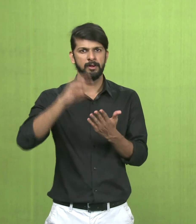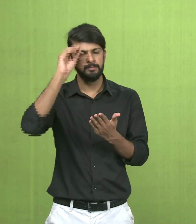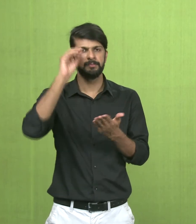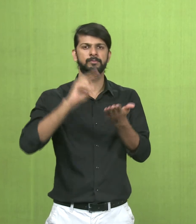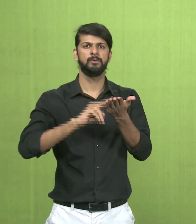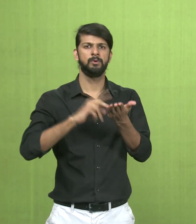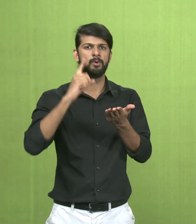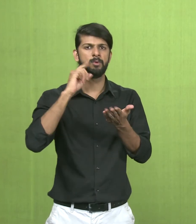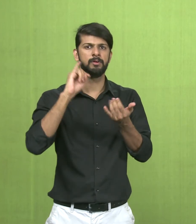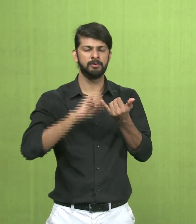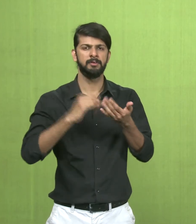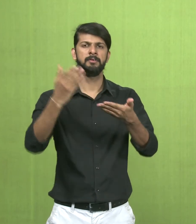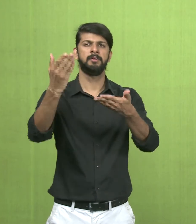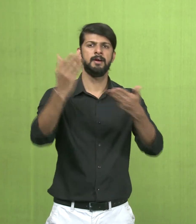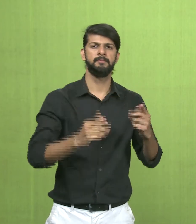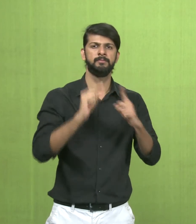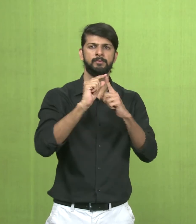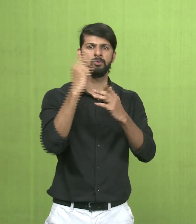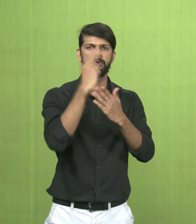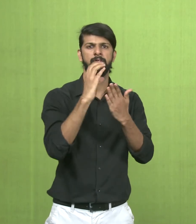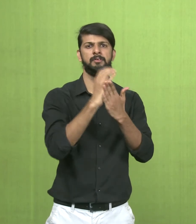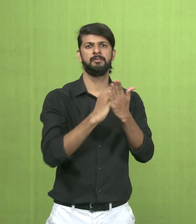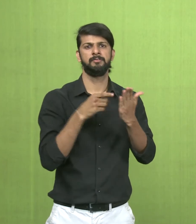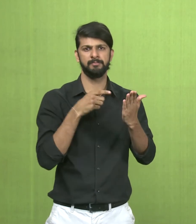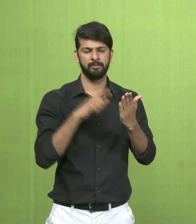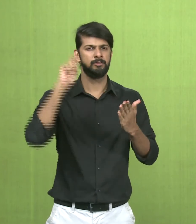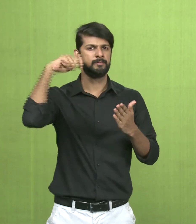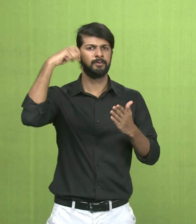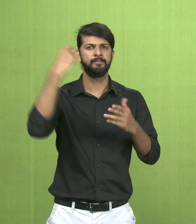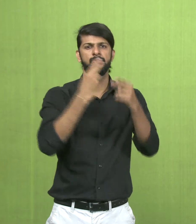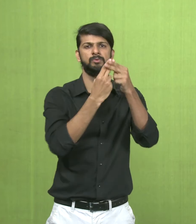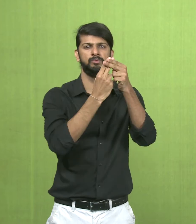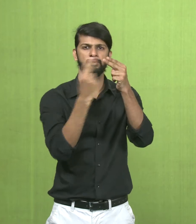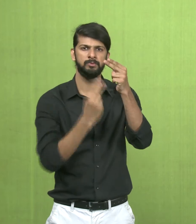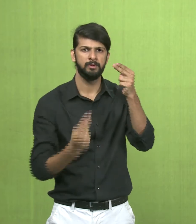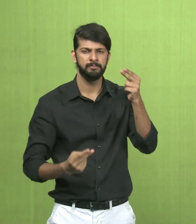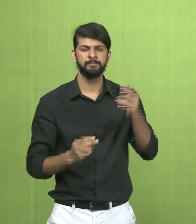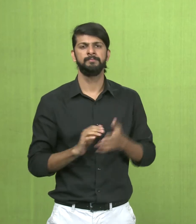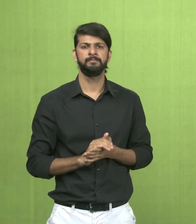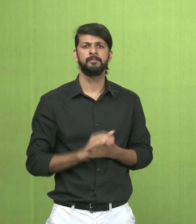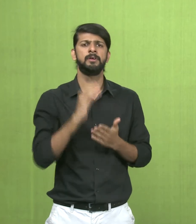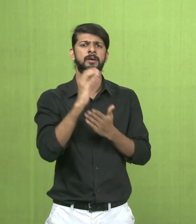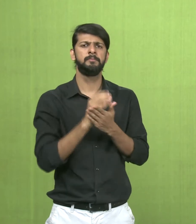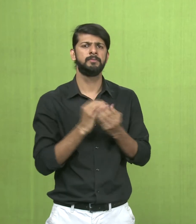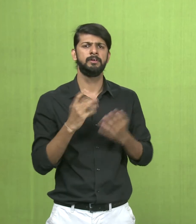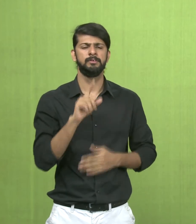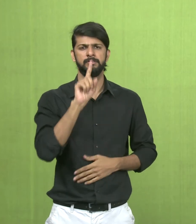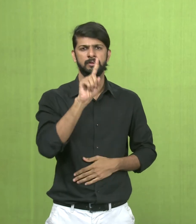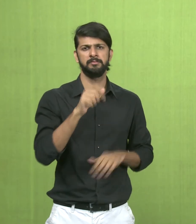Hello learners, NIOS welcomes you to Painting Subject Video Series. This is lesson number 16,